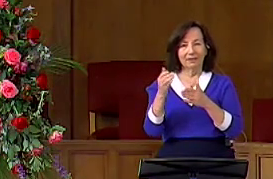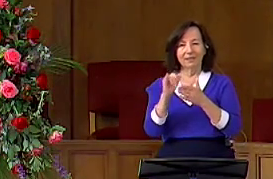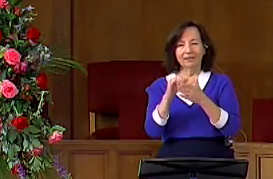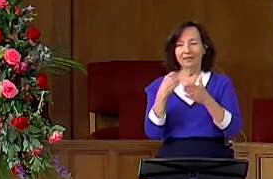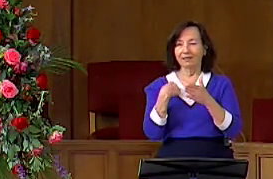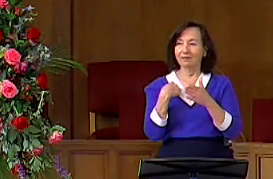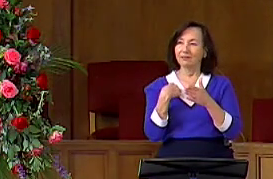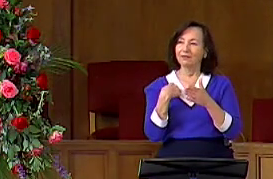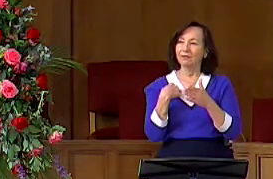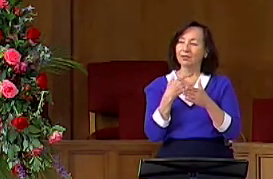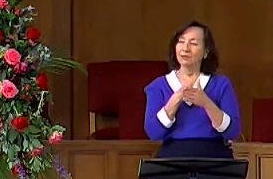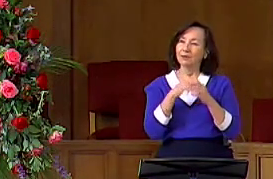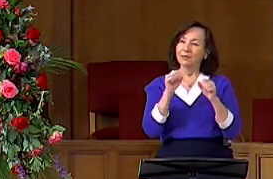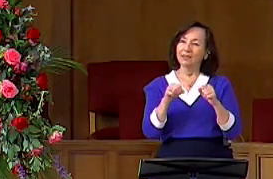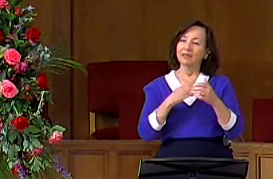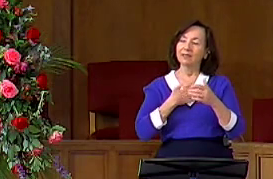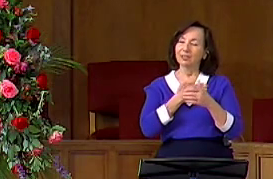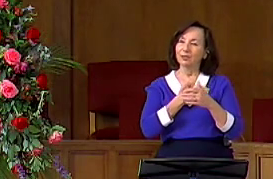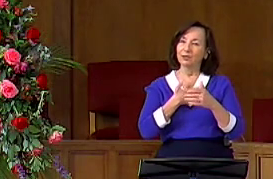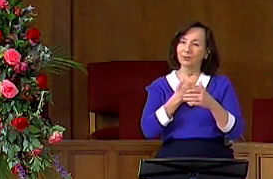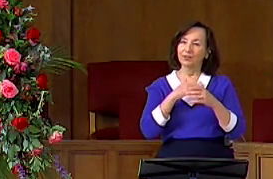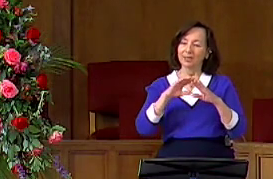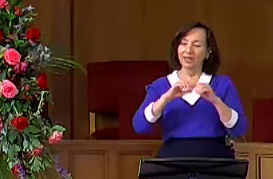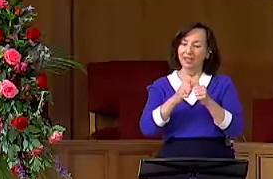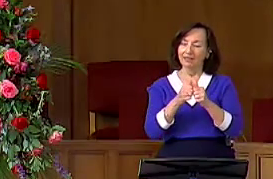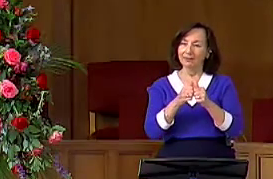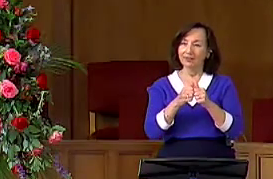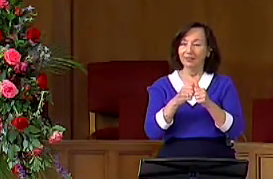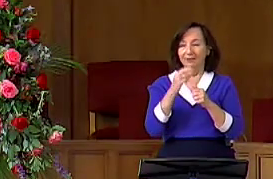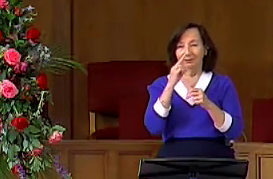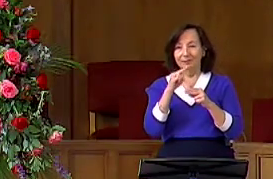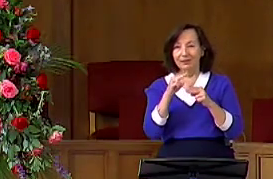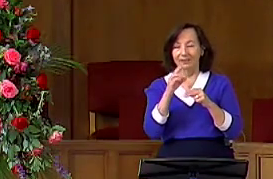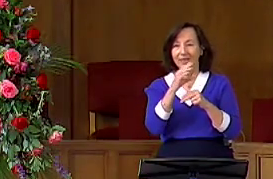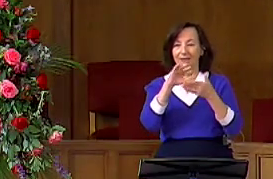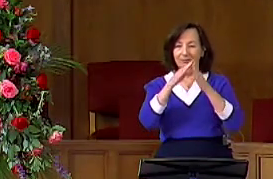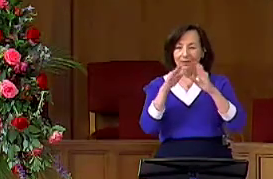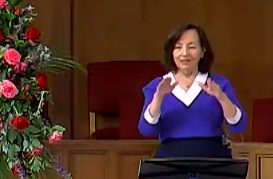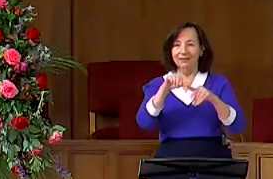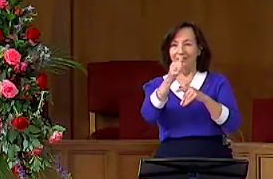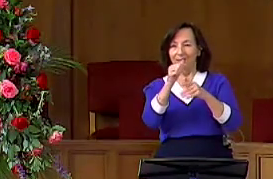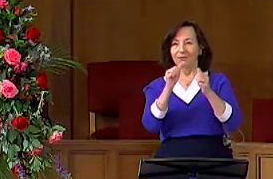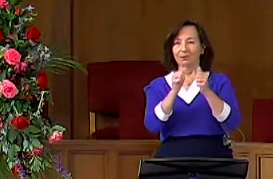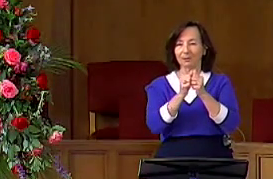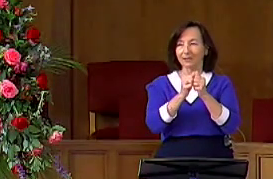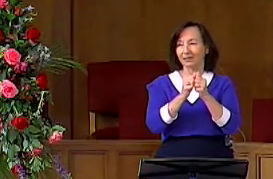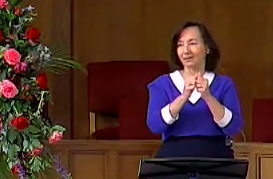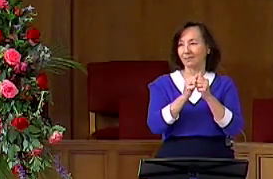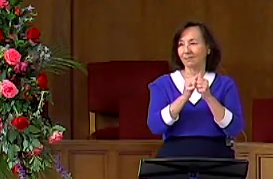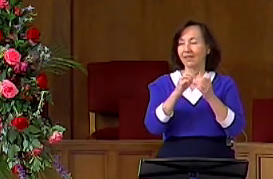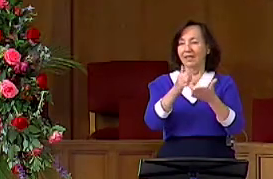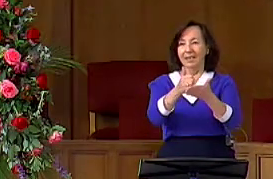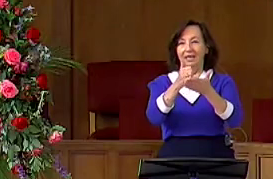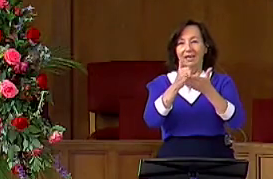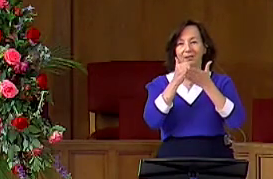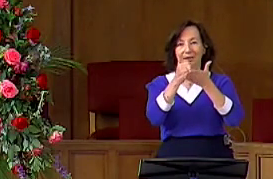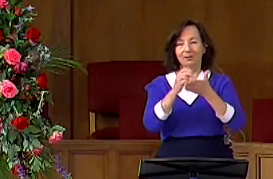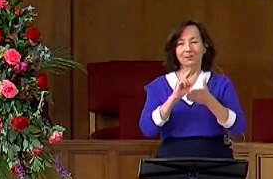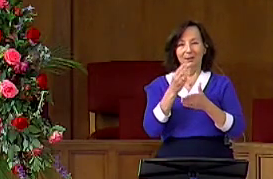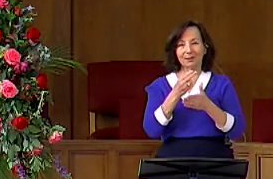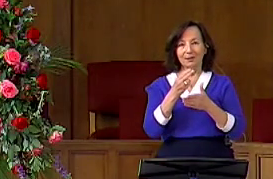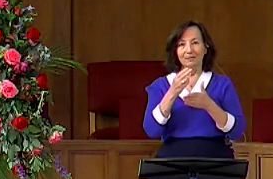can enjoy, have fun, and bless others with. Help us to be